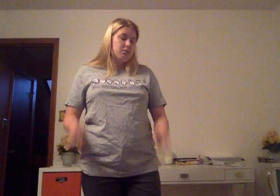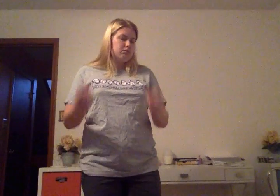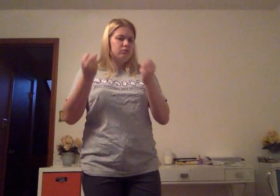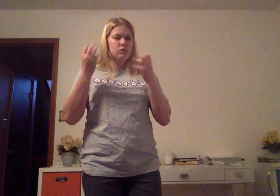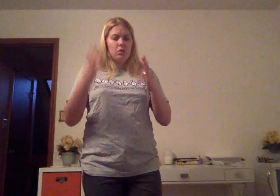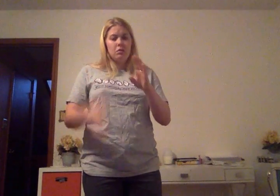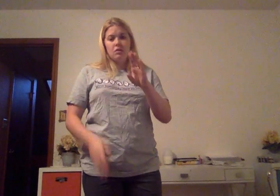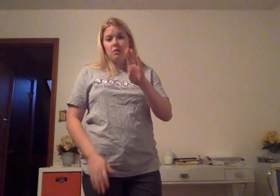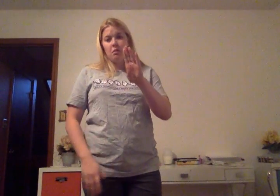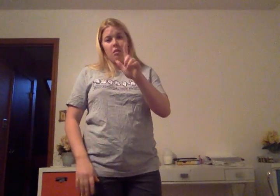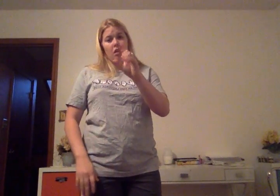CT scans,